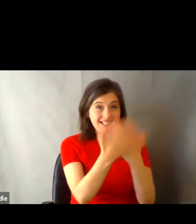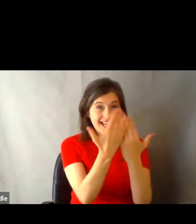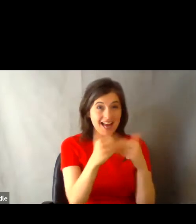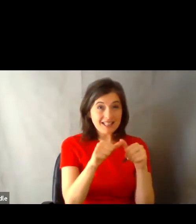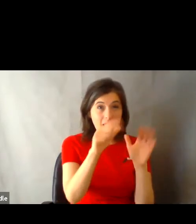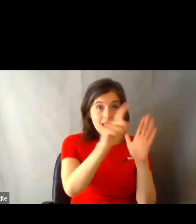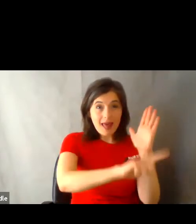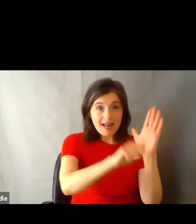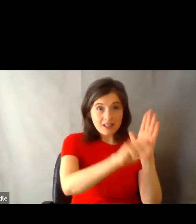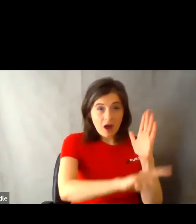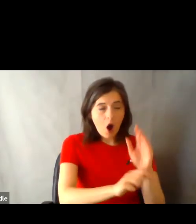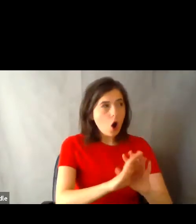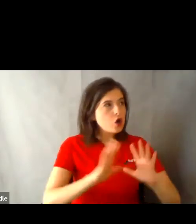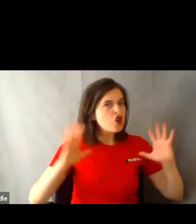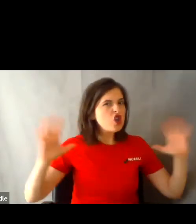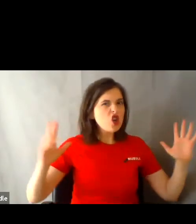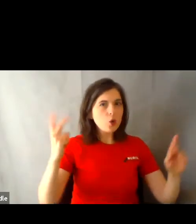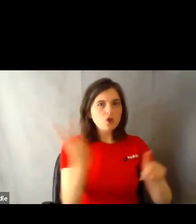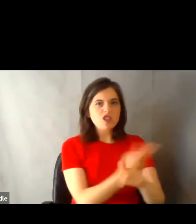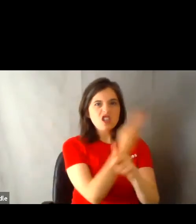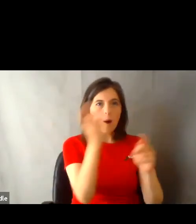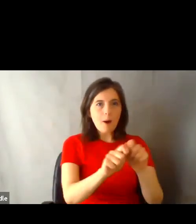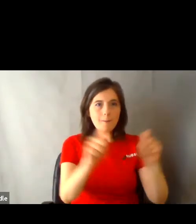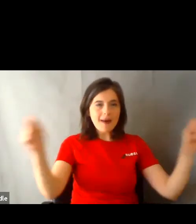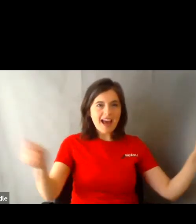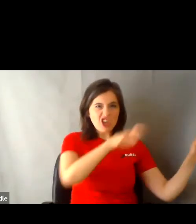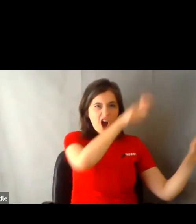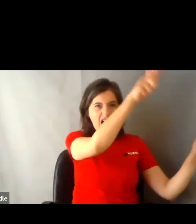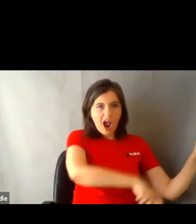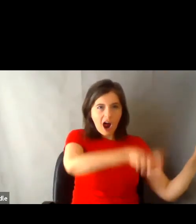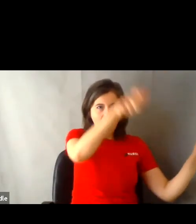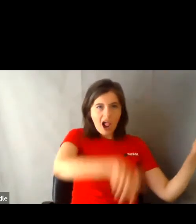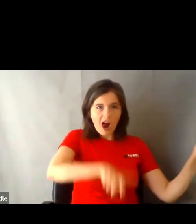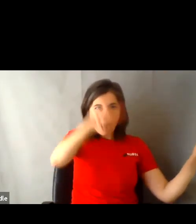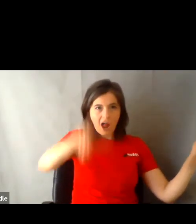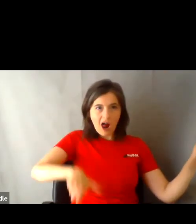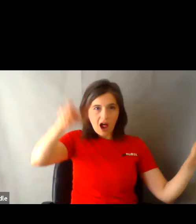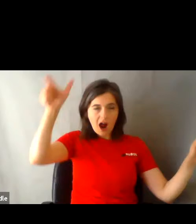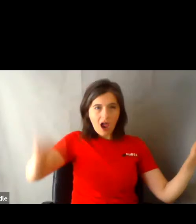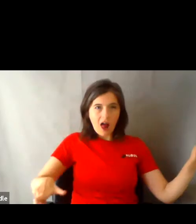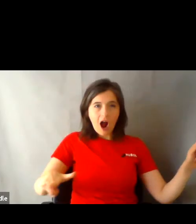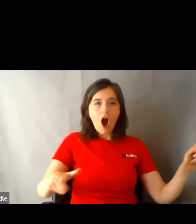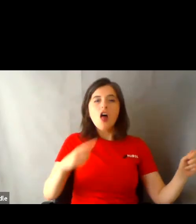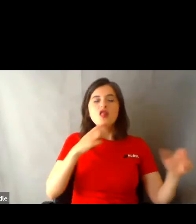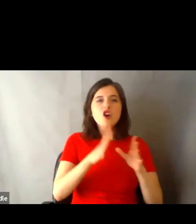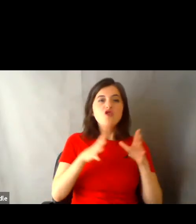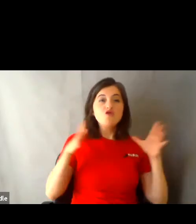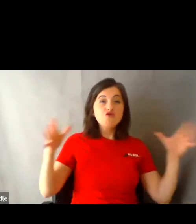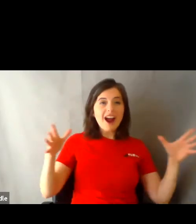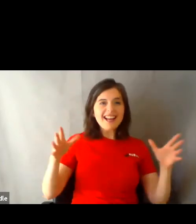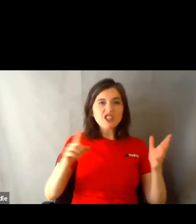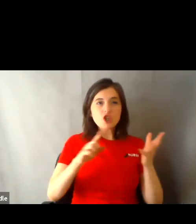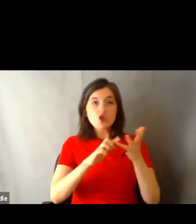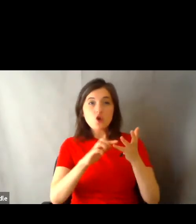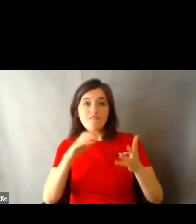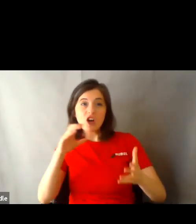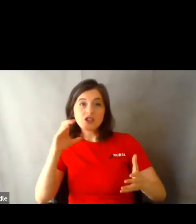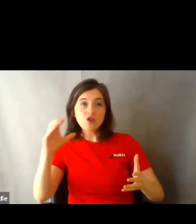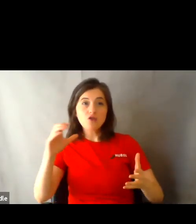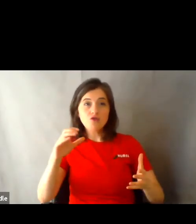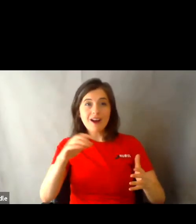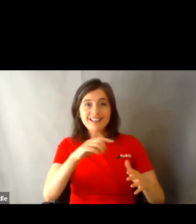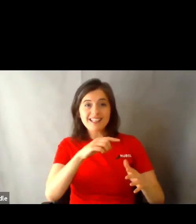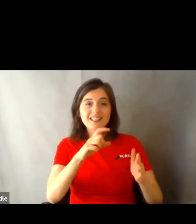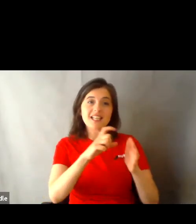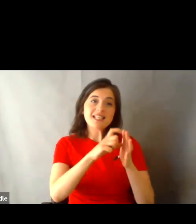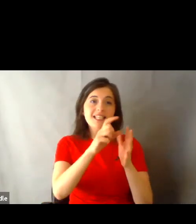double-page column in The Guardian, The Great Universal Credit Deception. Now, if I can manage to call it up